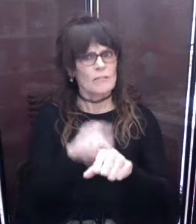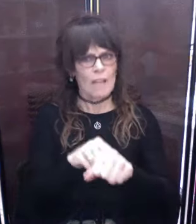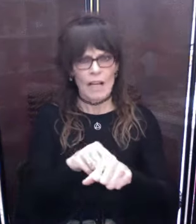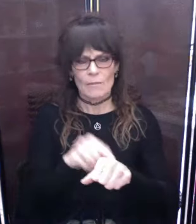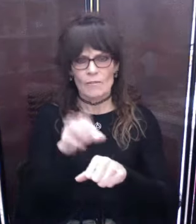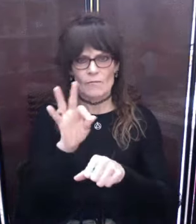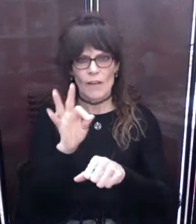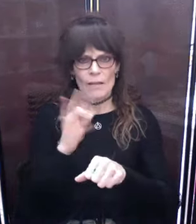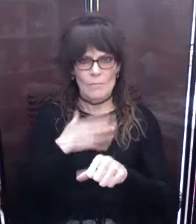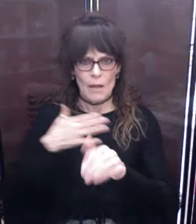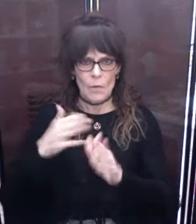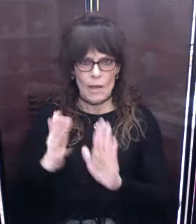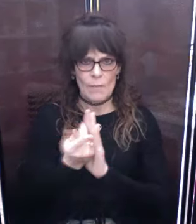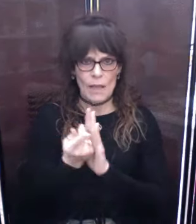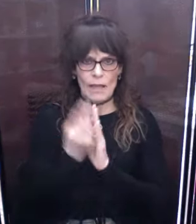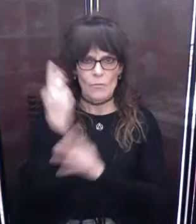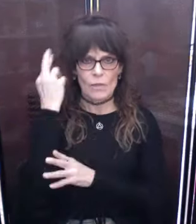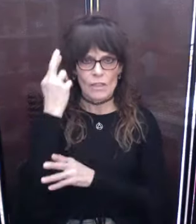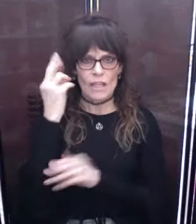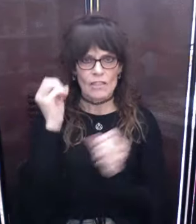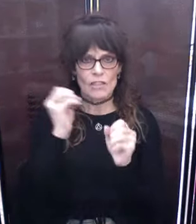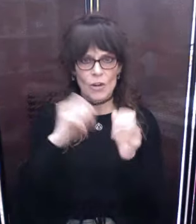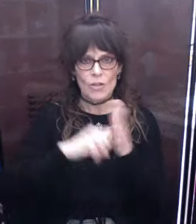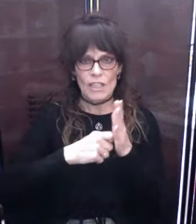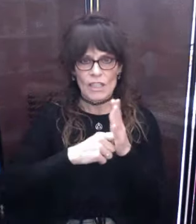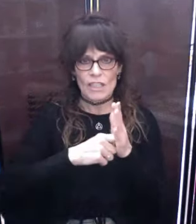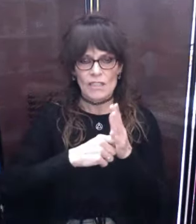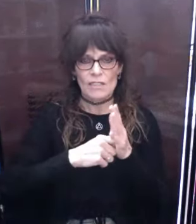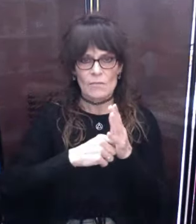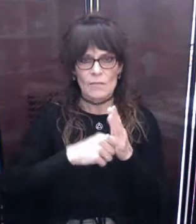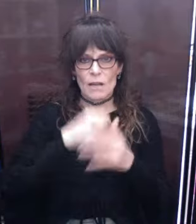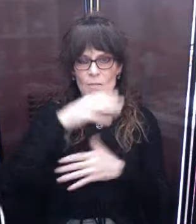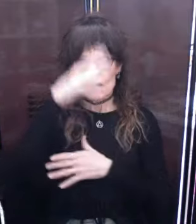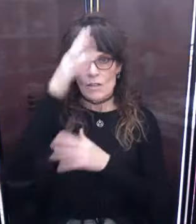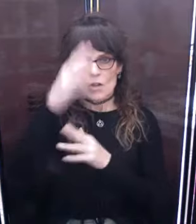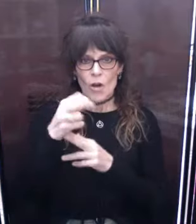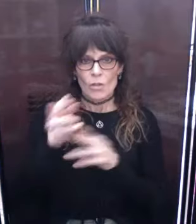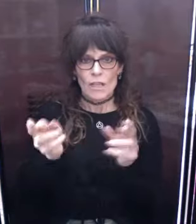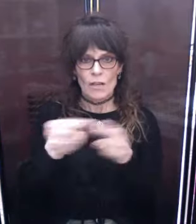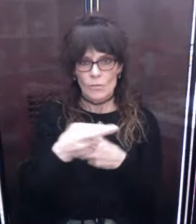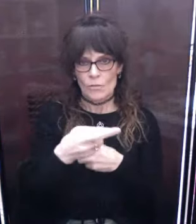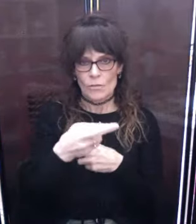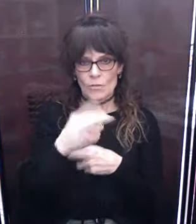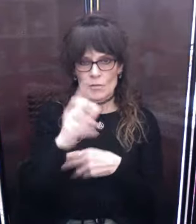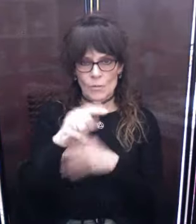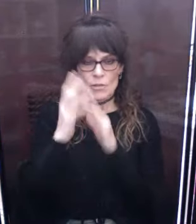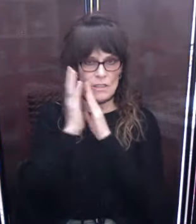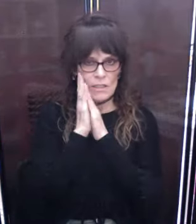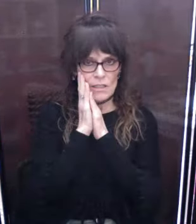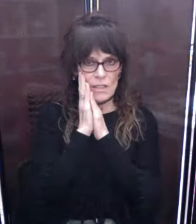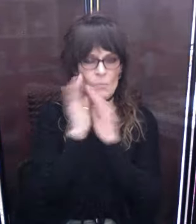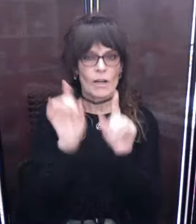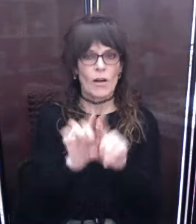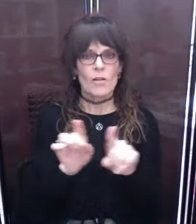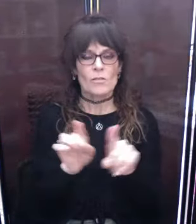didn't have a key to my parents' hotel room where I was supposed to be sleeping, and I was also supposed to. They told